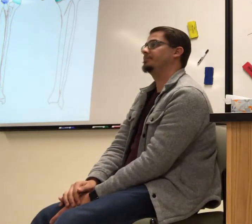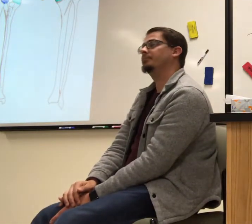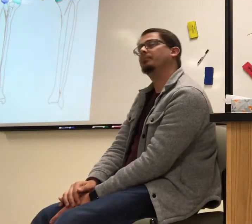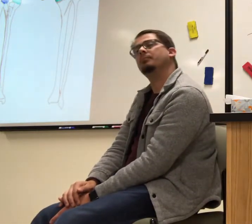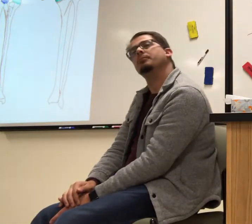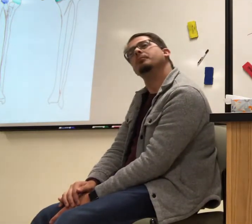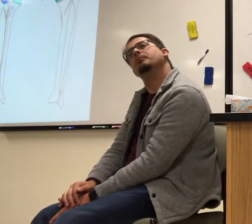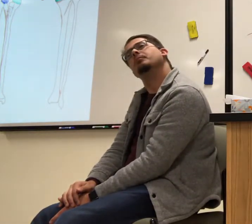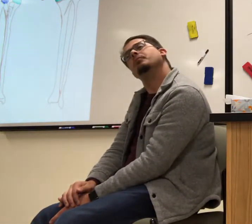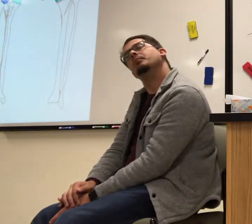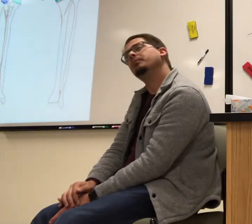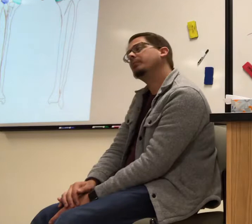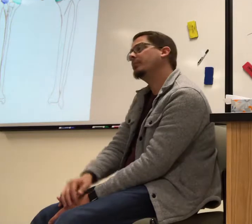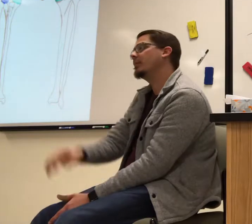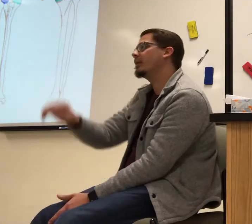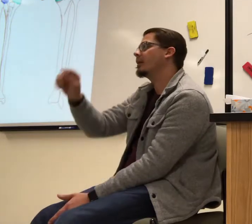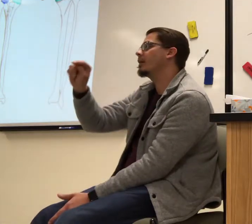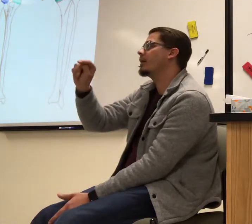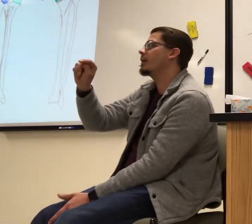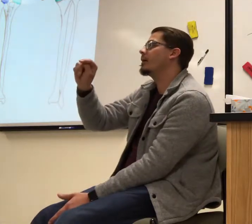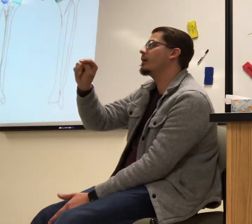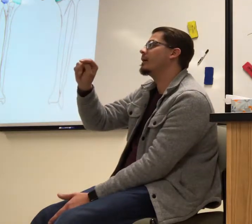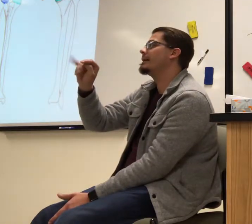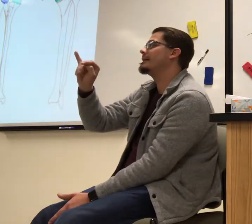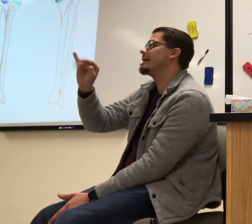Moving on, tibial tuberosity.